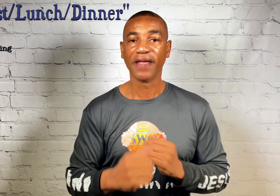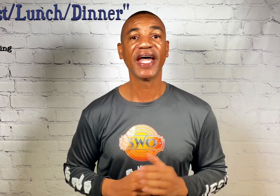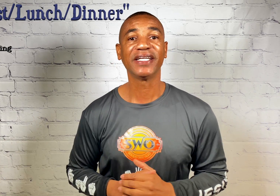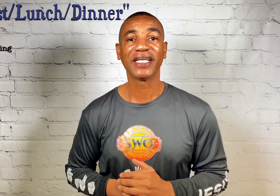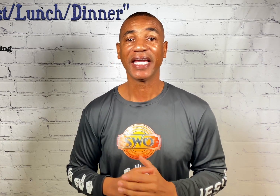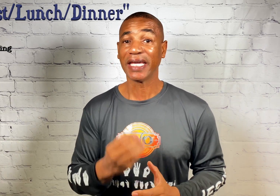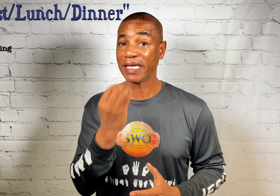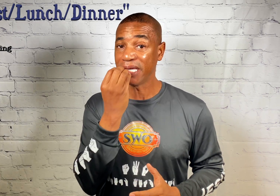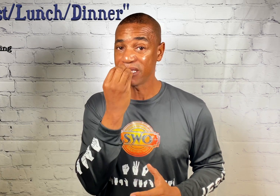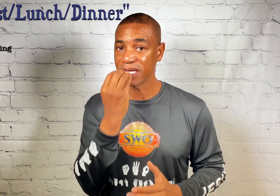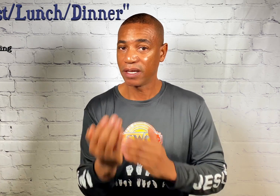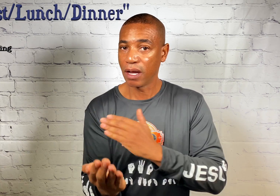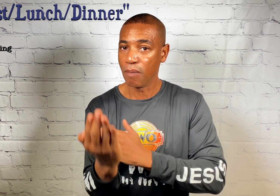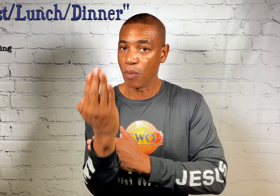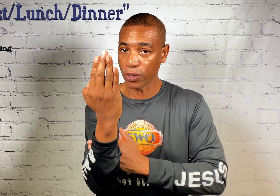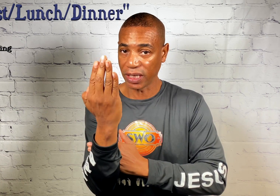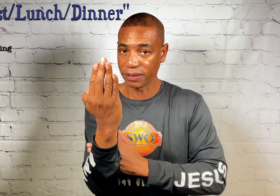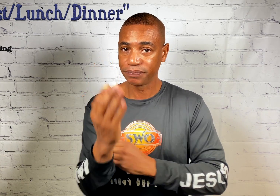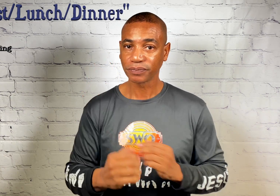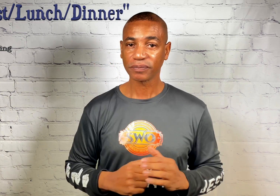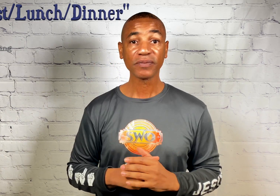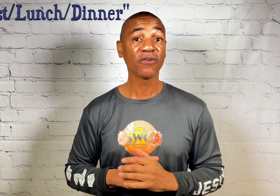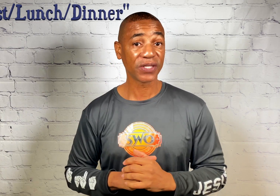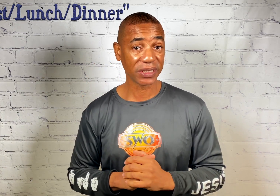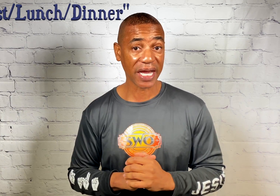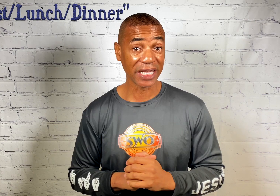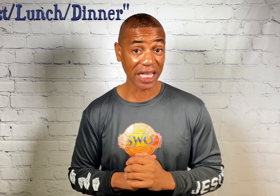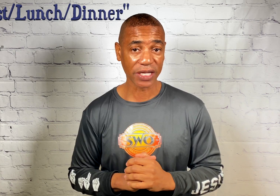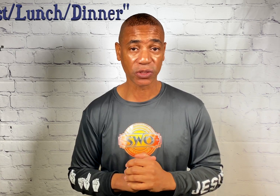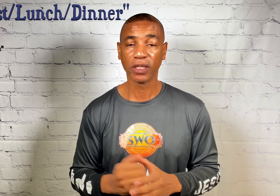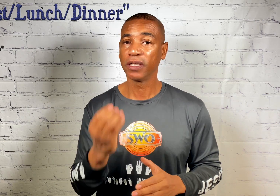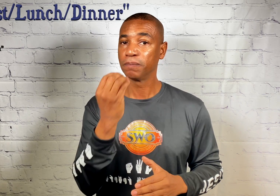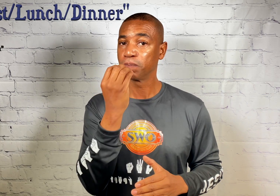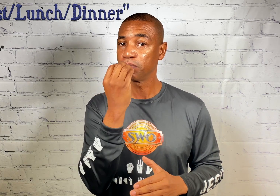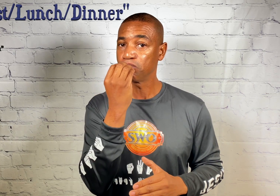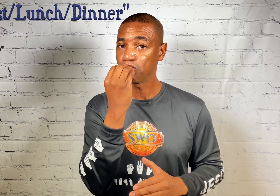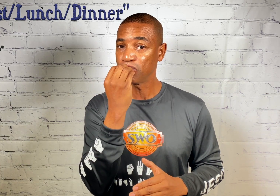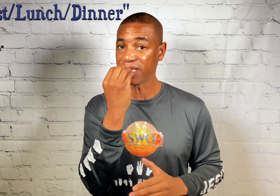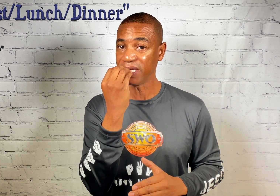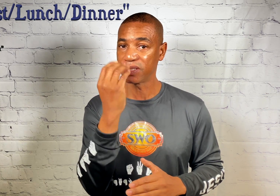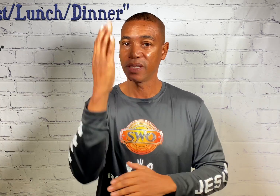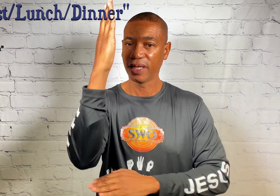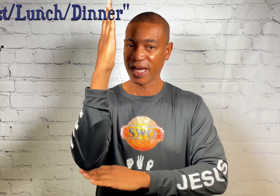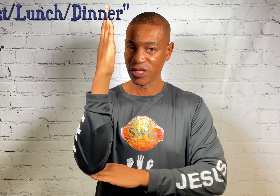that is eat morning. For the sign lunch, eat in